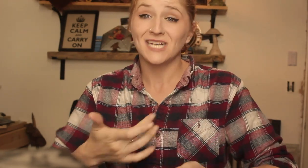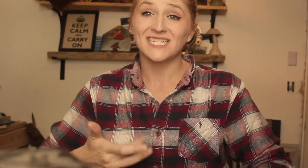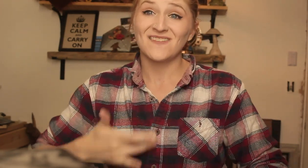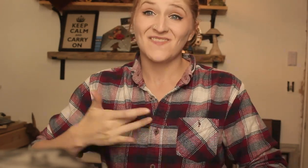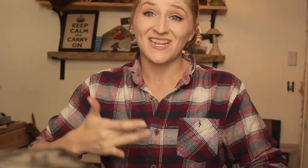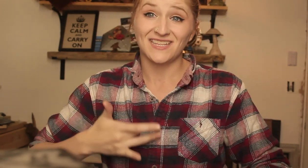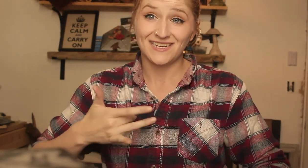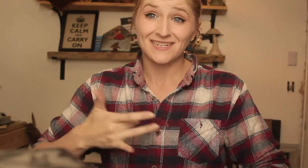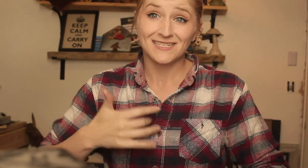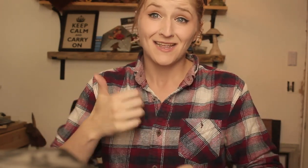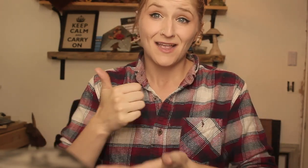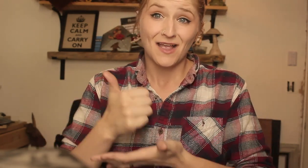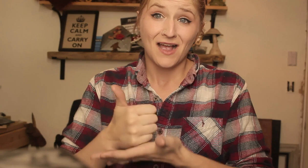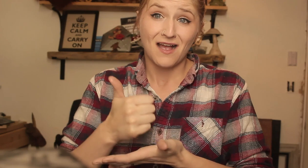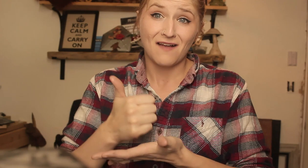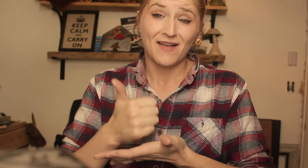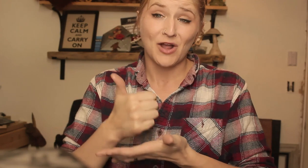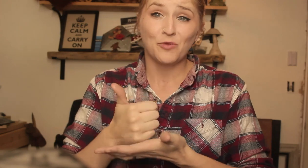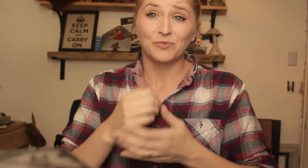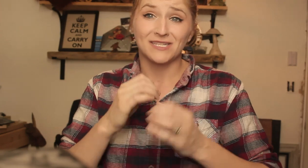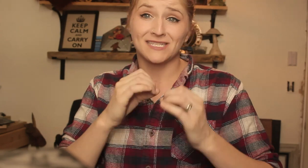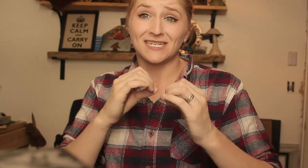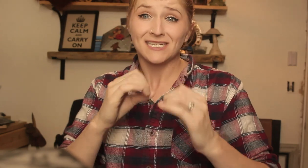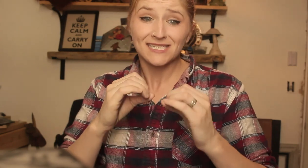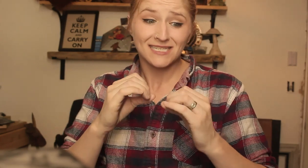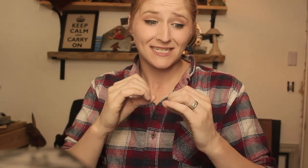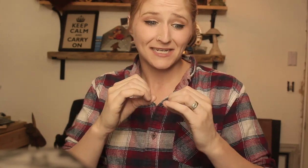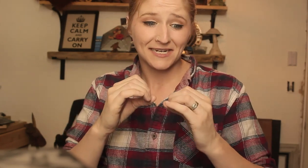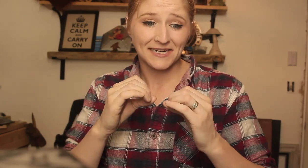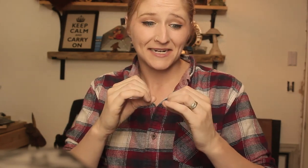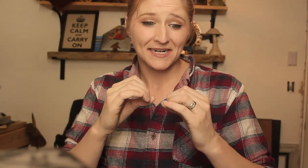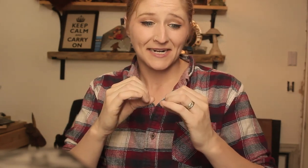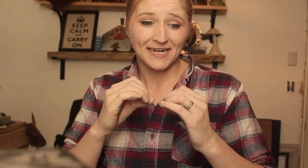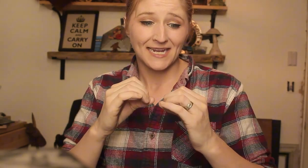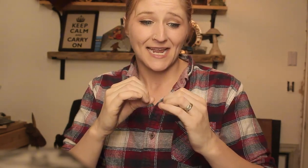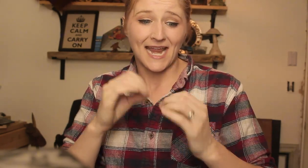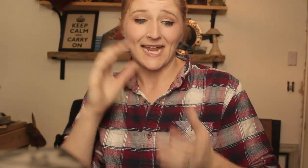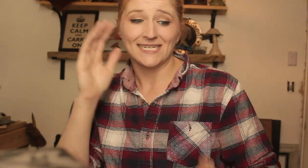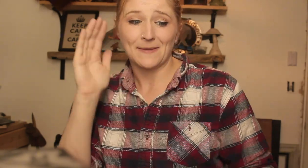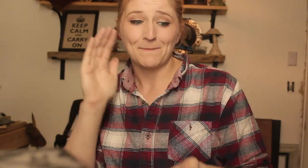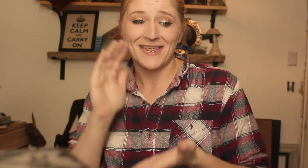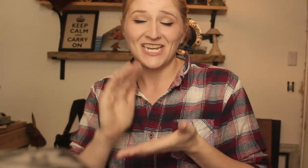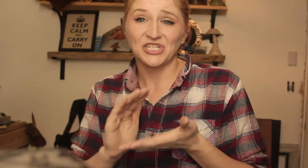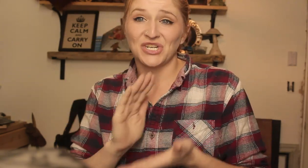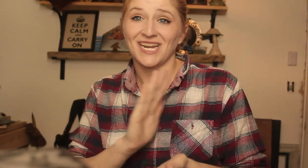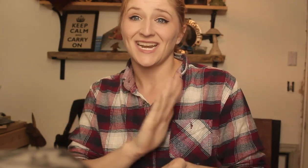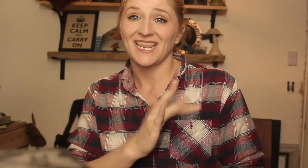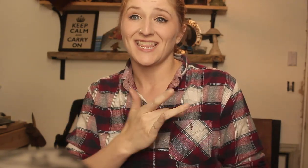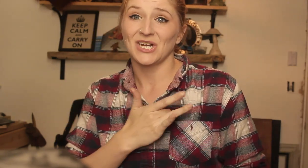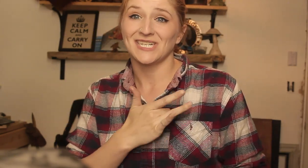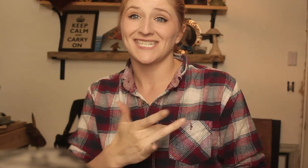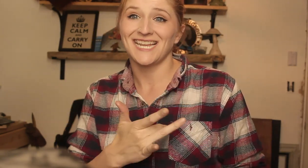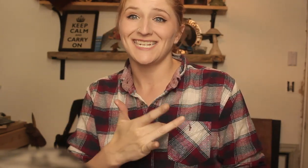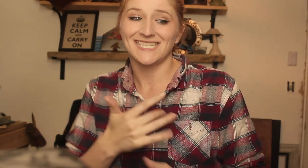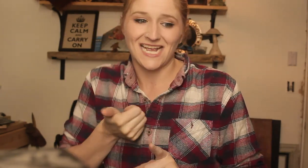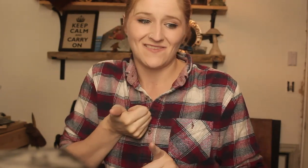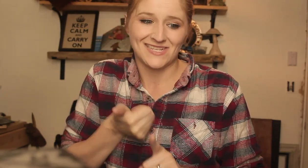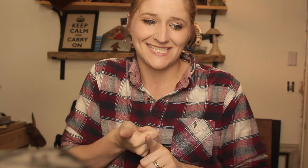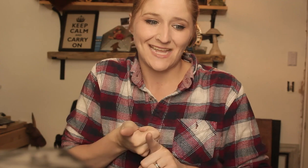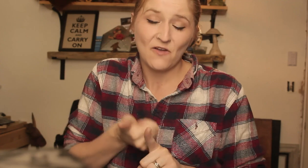causing feelings of helplessness and diminishing their sense of